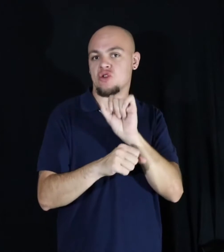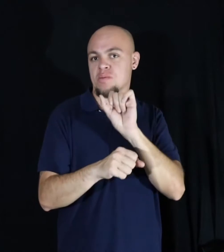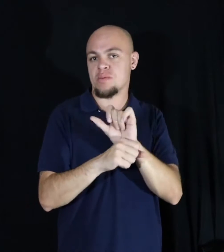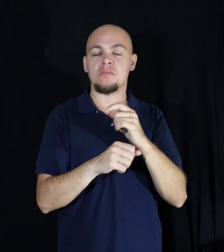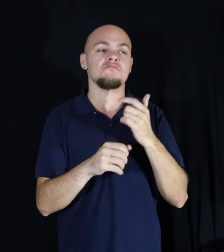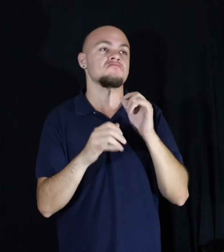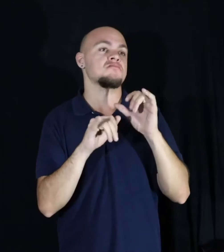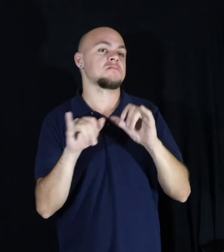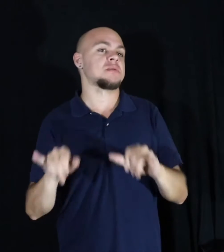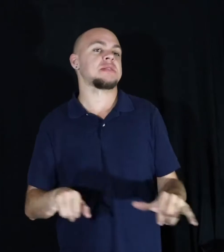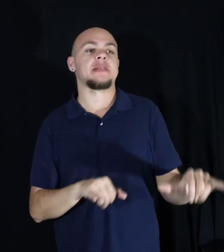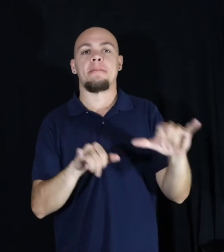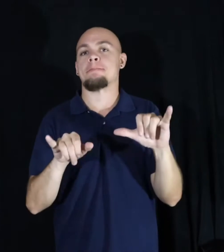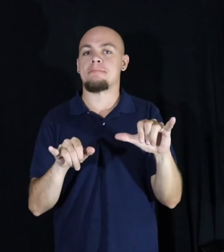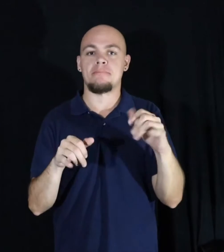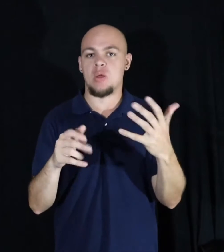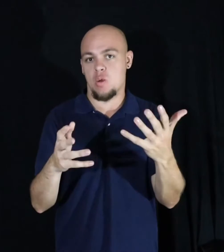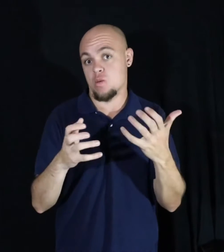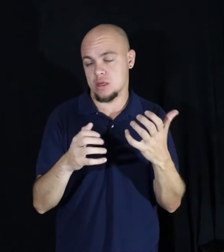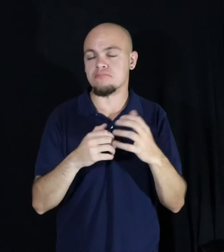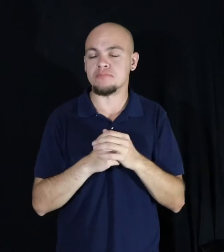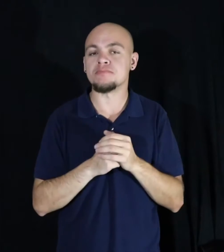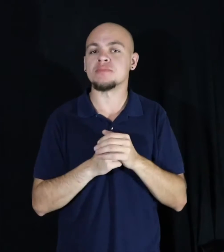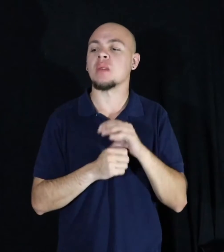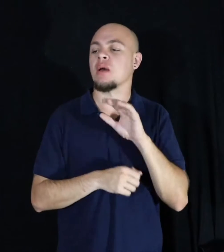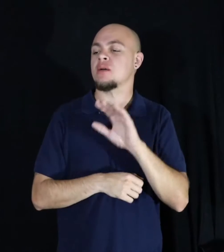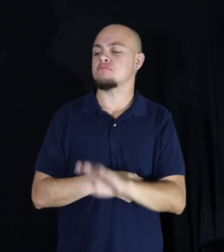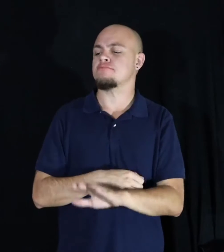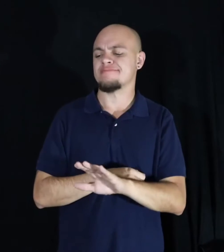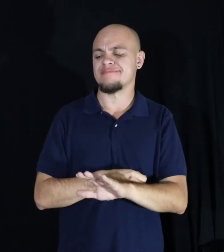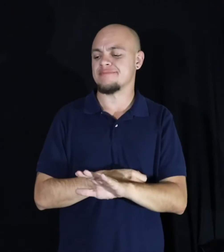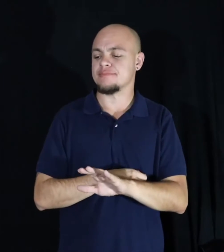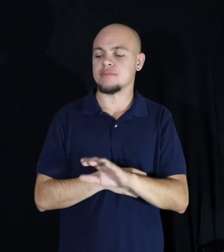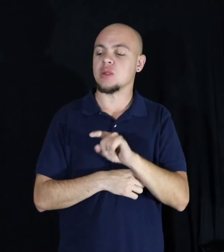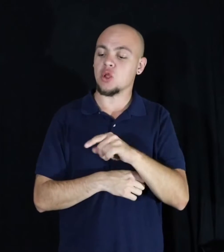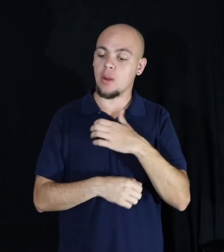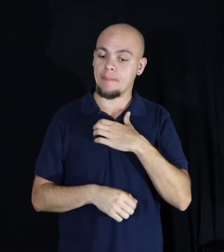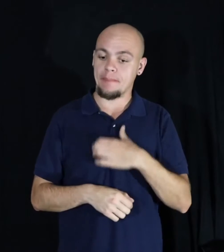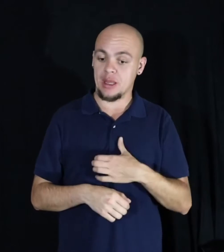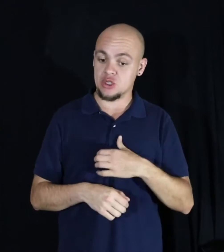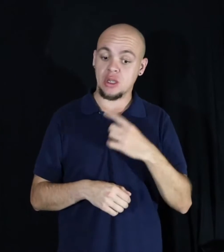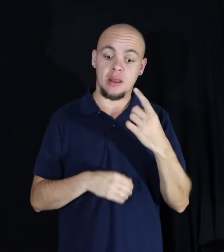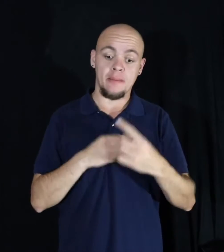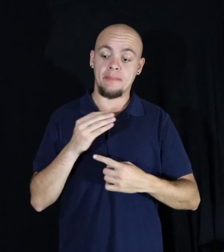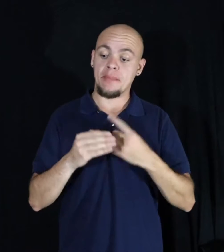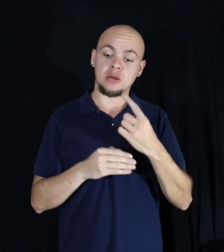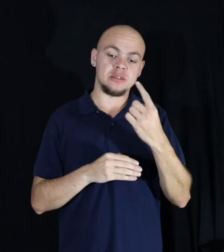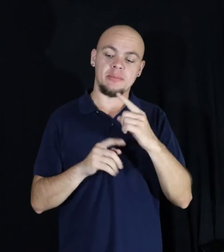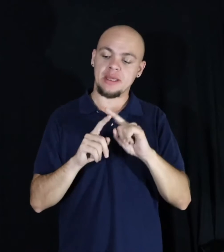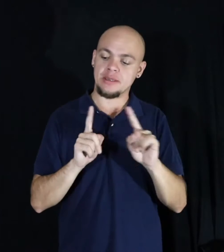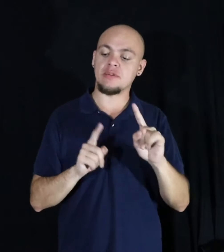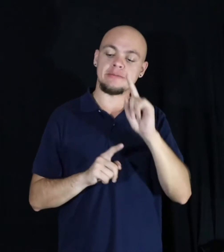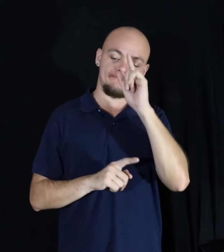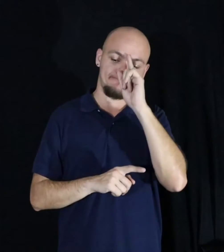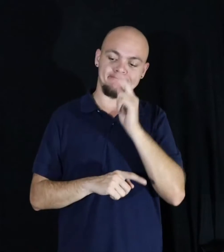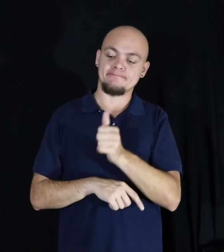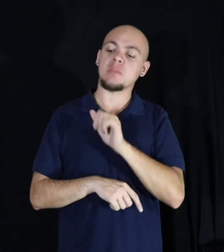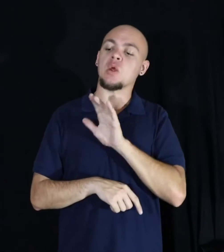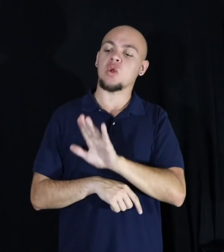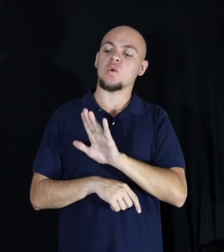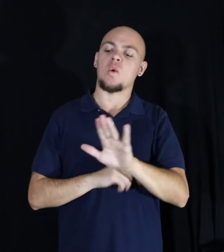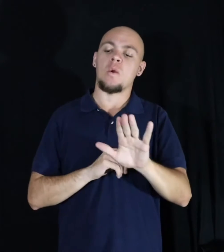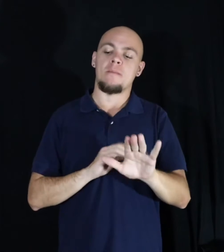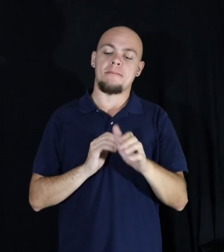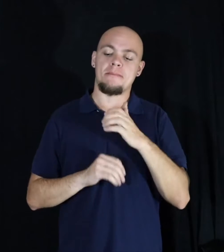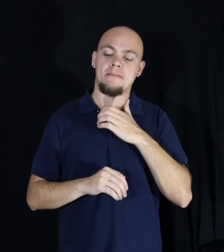friends intended to. And she always told me that I was passionate about something else and that it was up to me to find my passion.